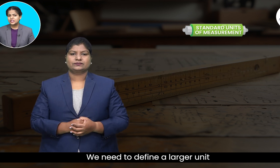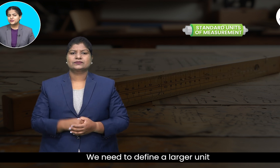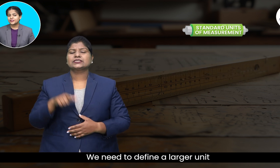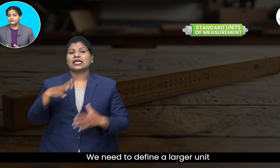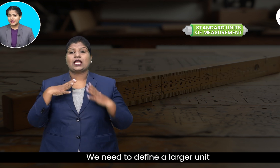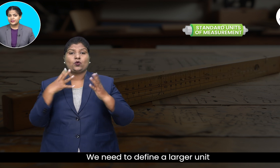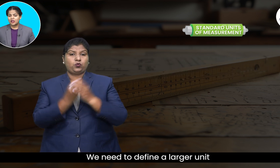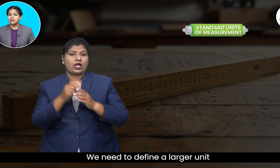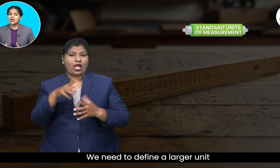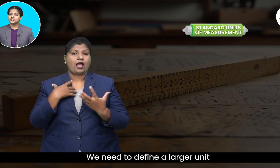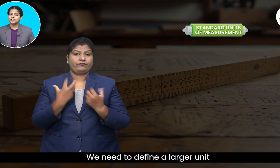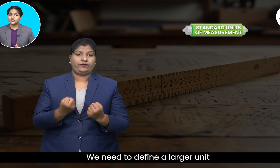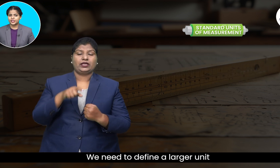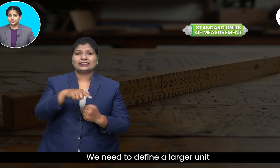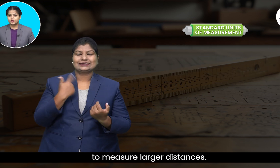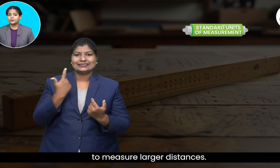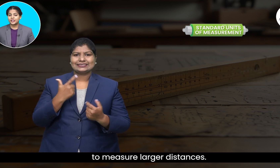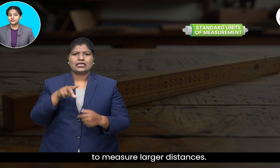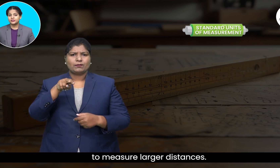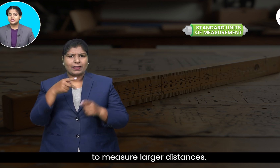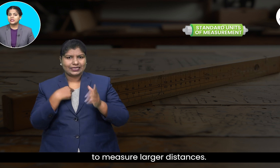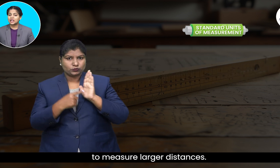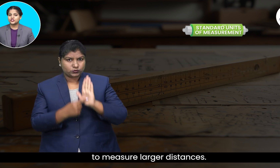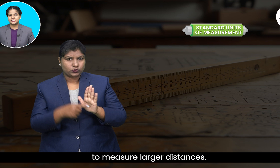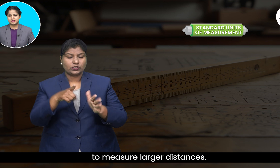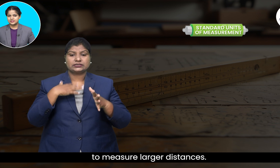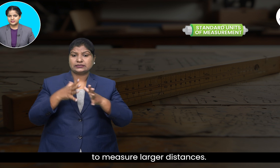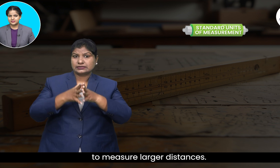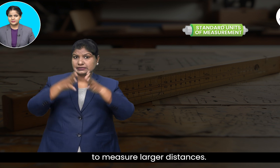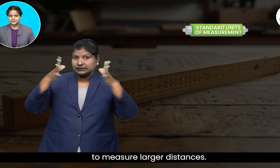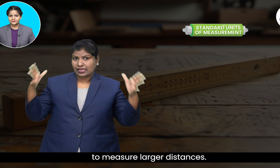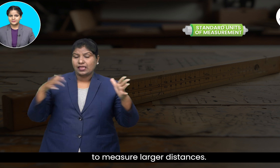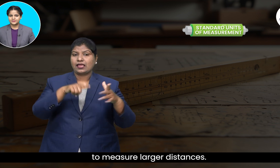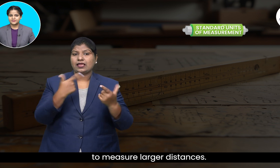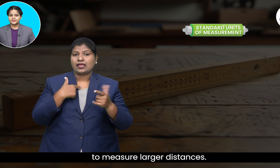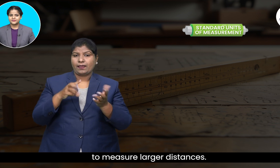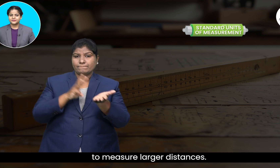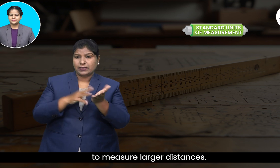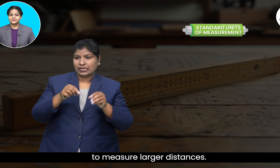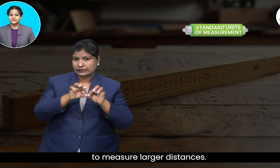We need to define a larger unit to measure larger distances.